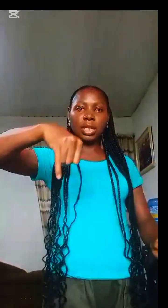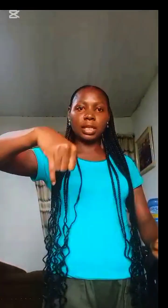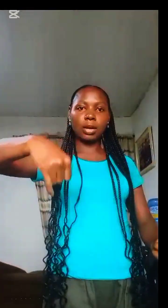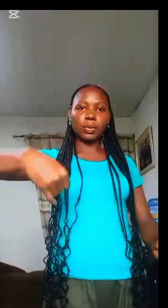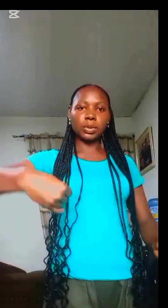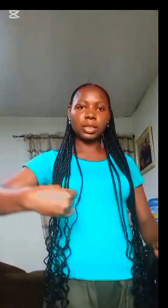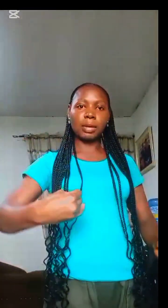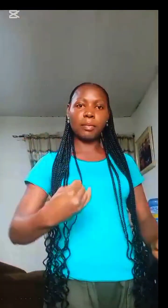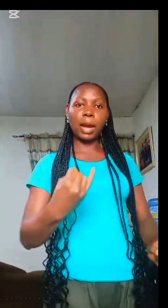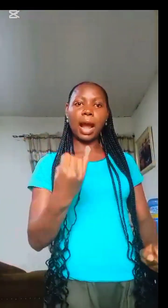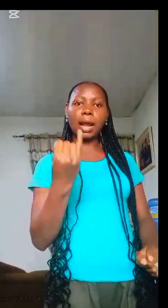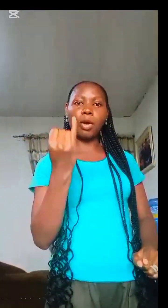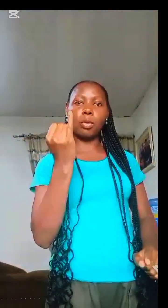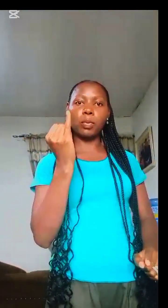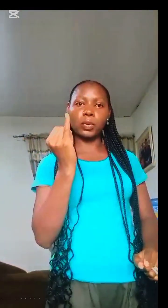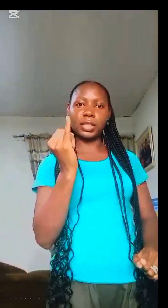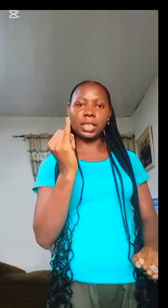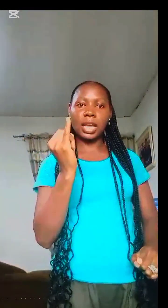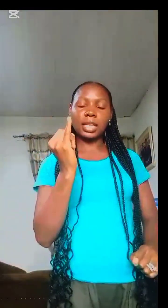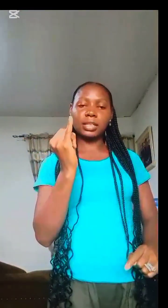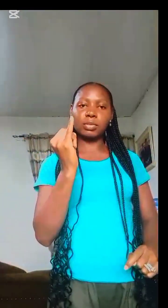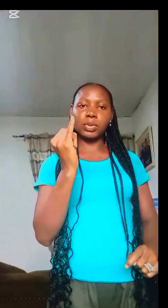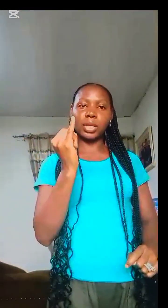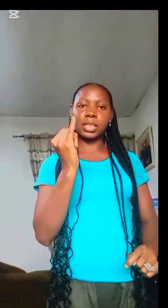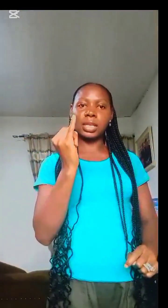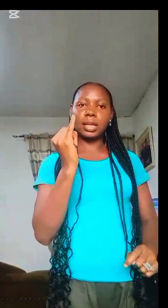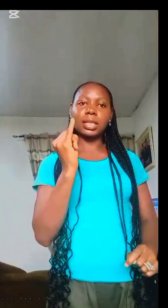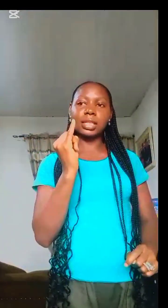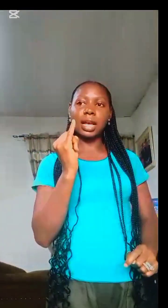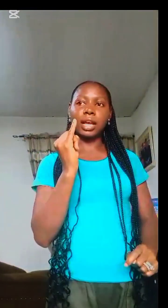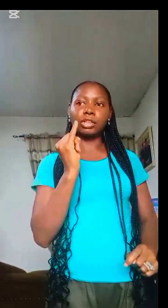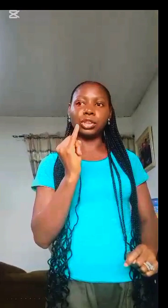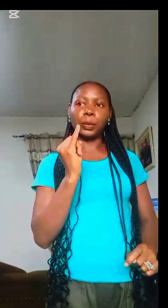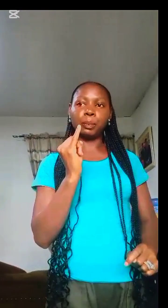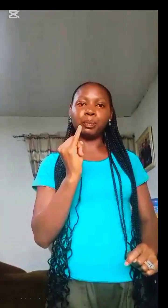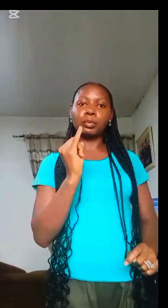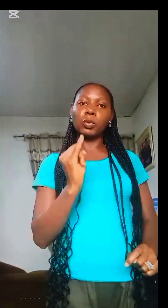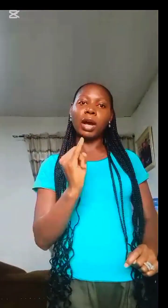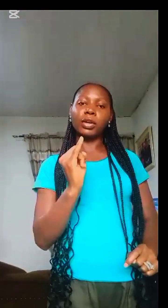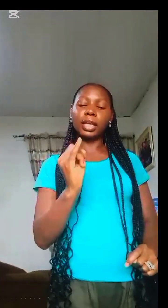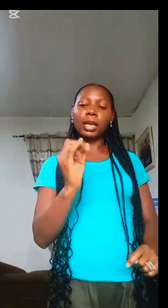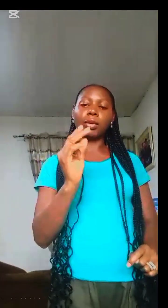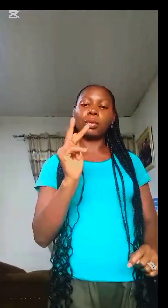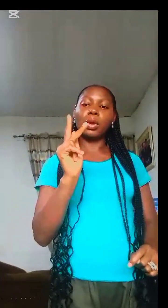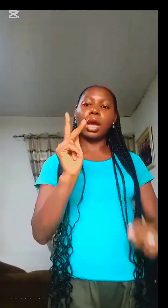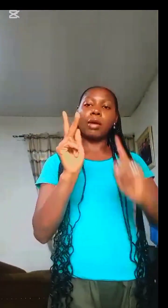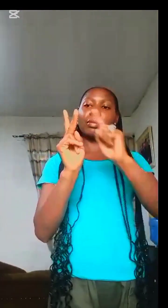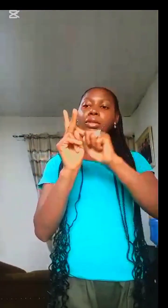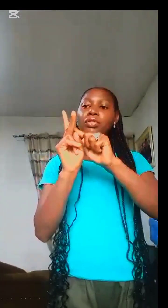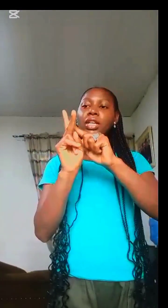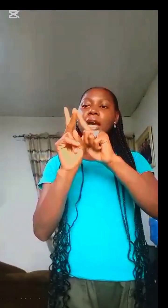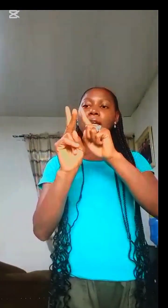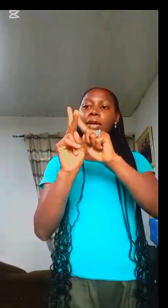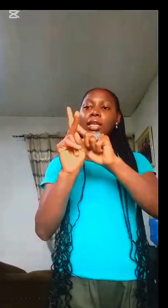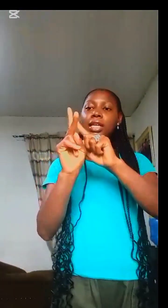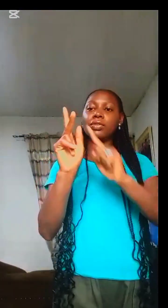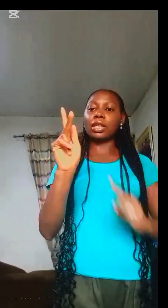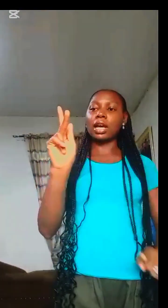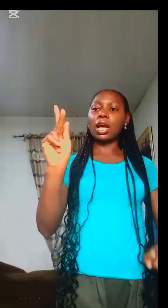twisted downwards, back upwards. This represents letter G. While K, our middle finger and our index finger